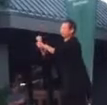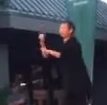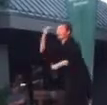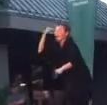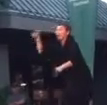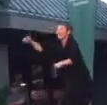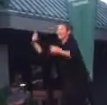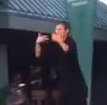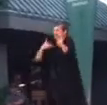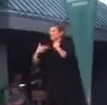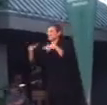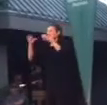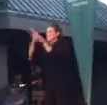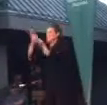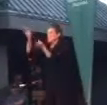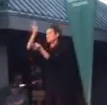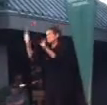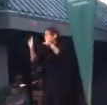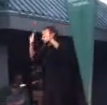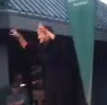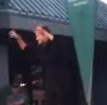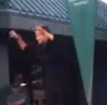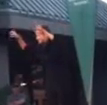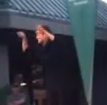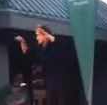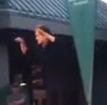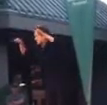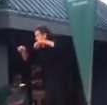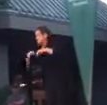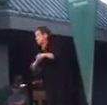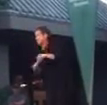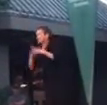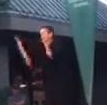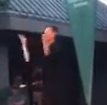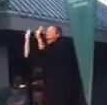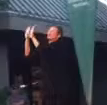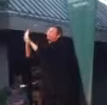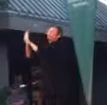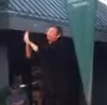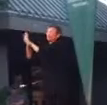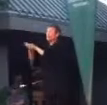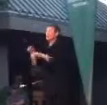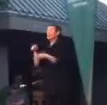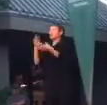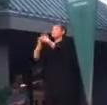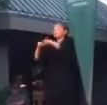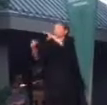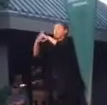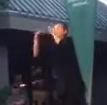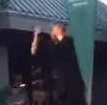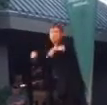been closed for years. Because there was a goblin in that temple, and it had been shut